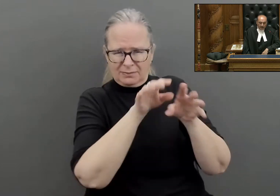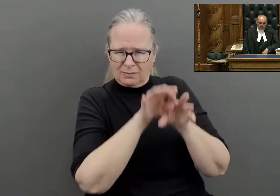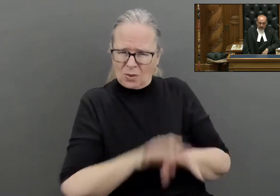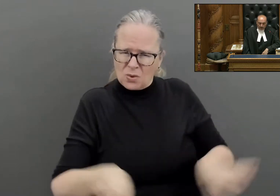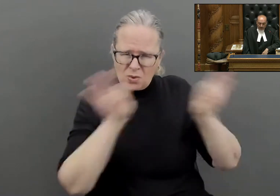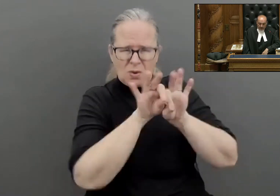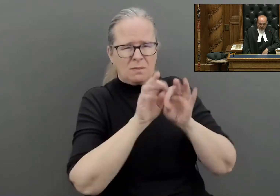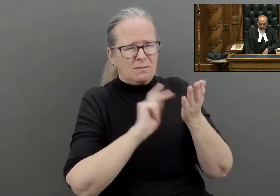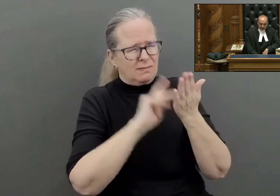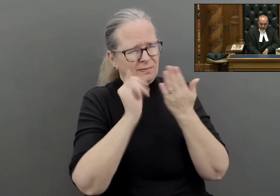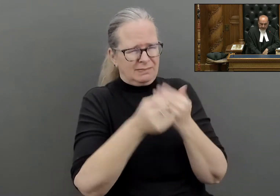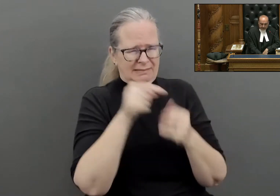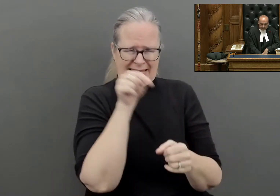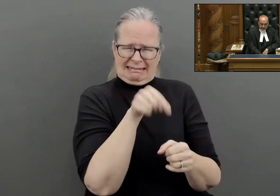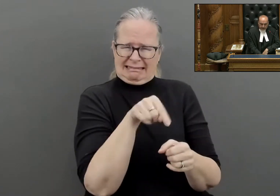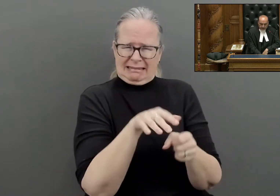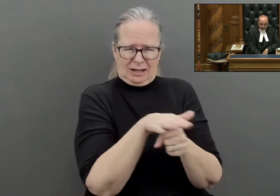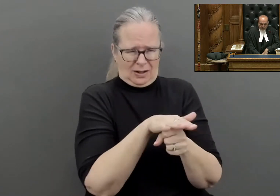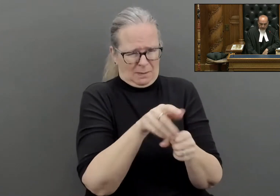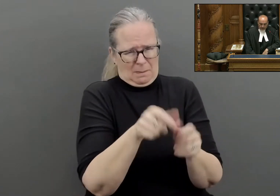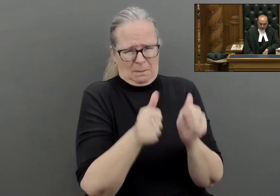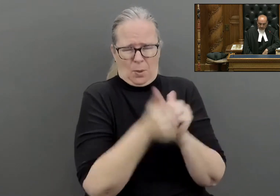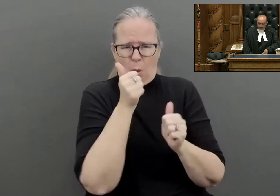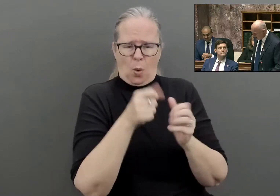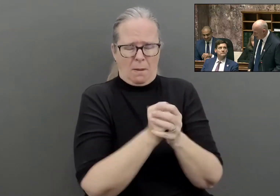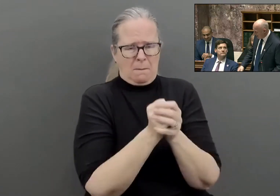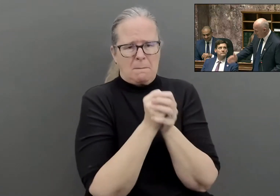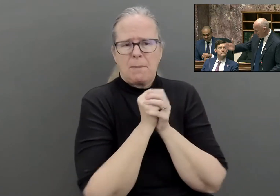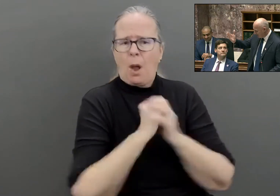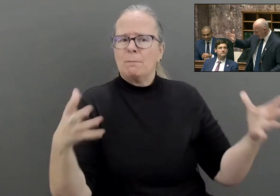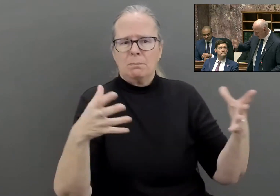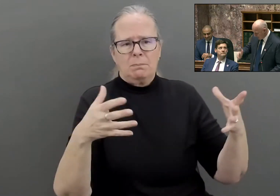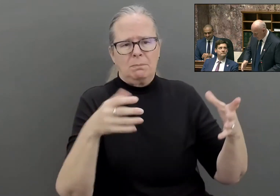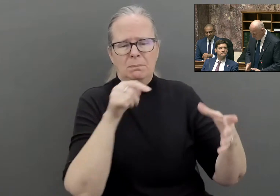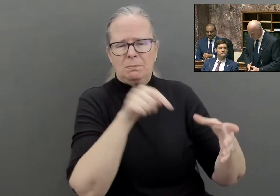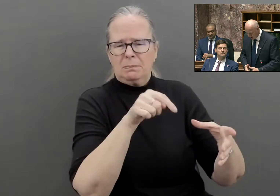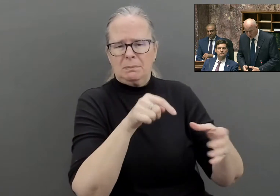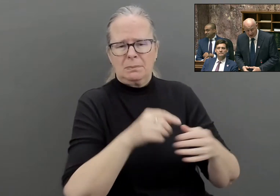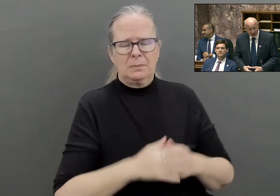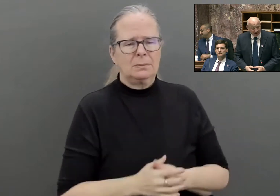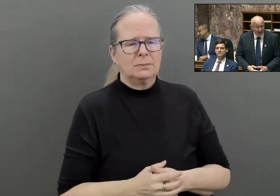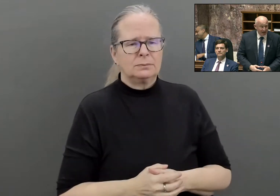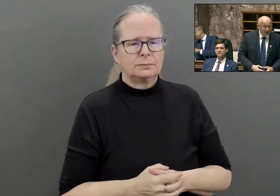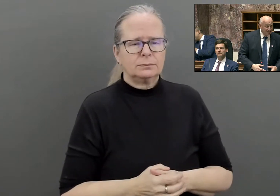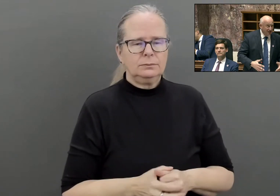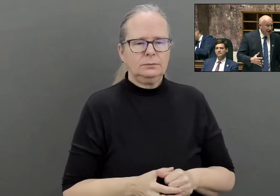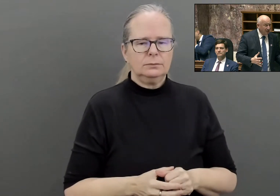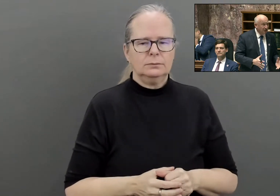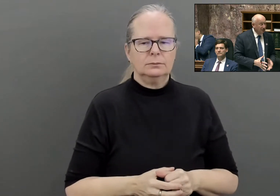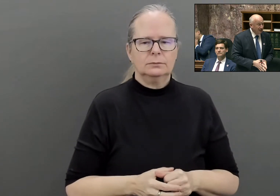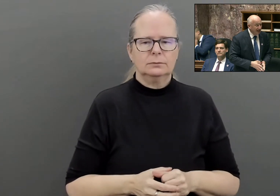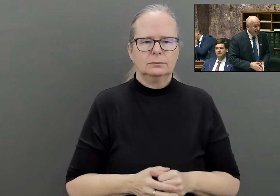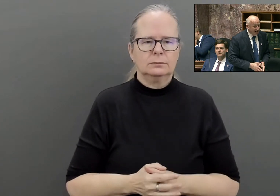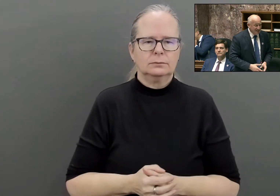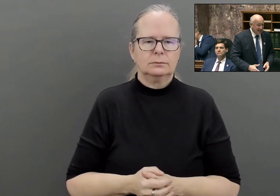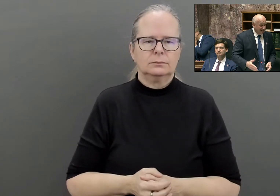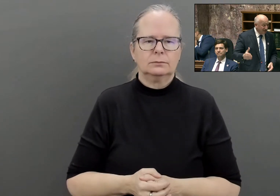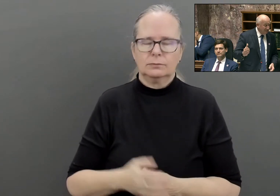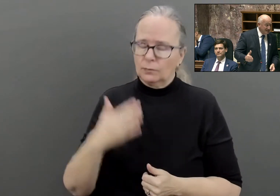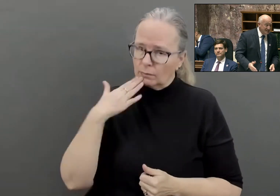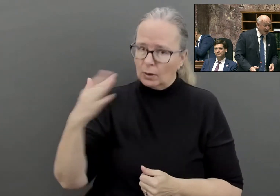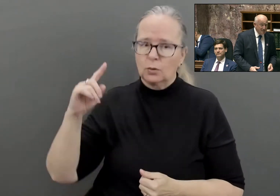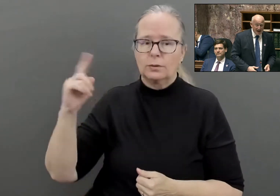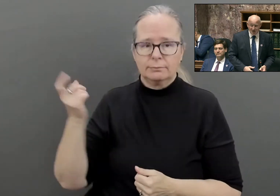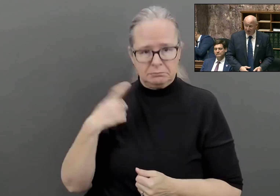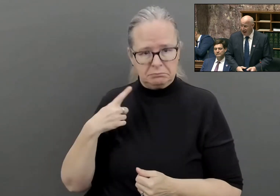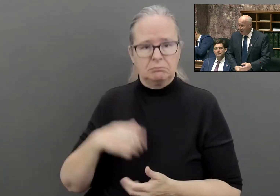Minister of Transportation. Thank you, Honourable Speaker, and I thank the member for the question, for the opportunity to give him